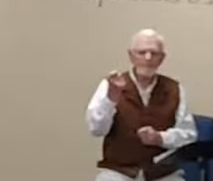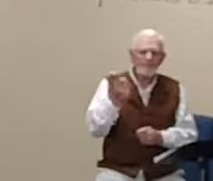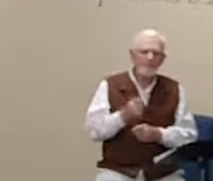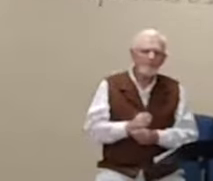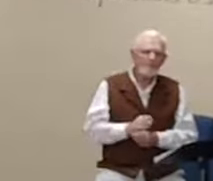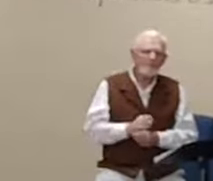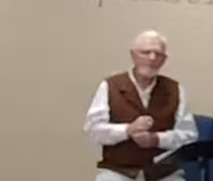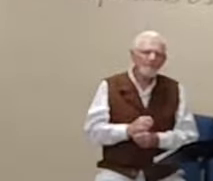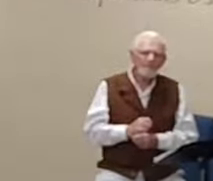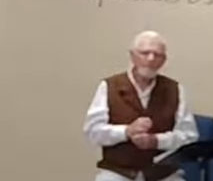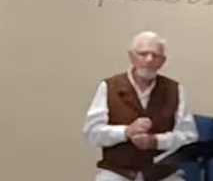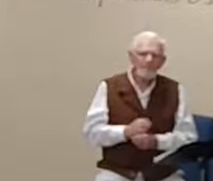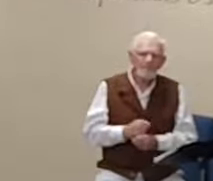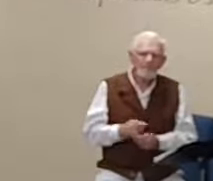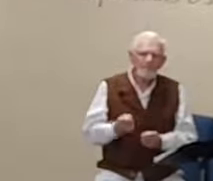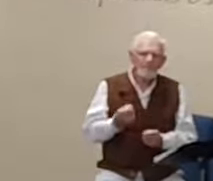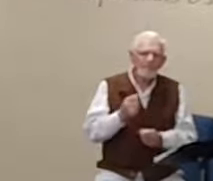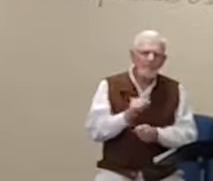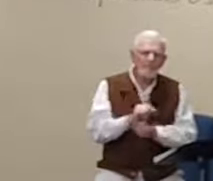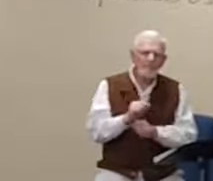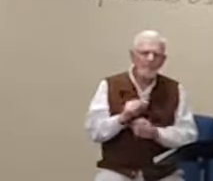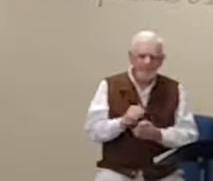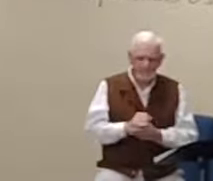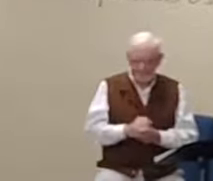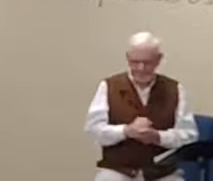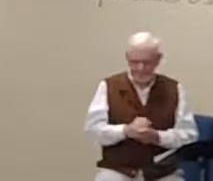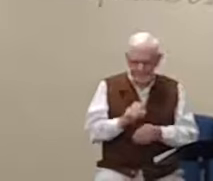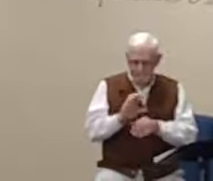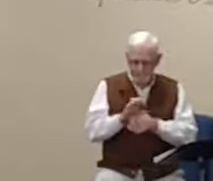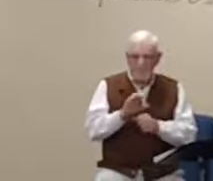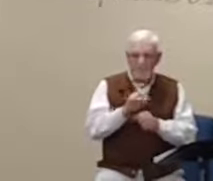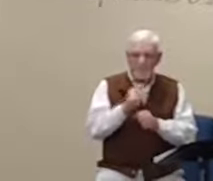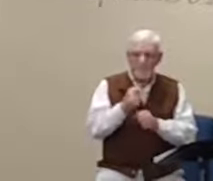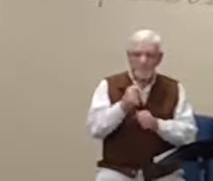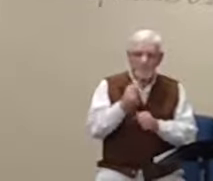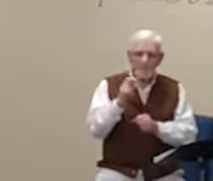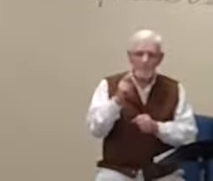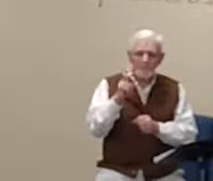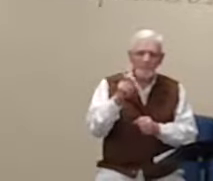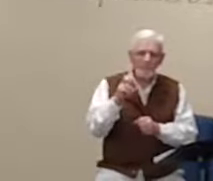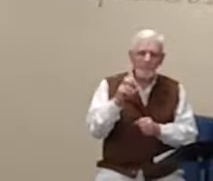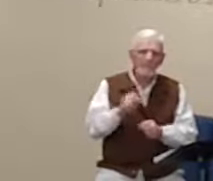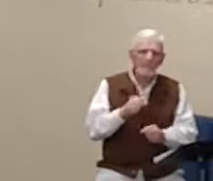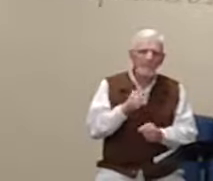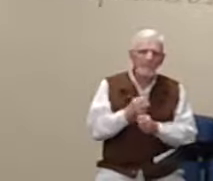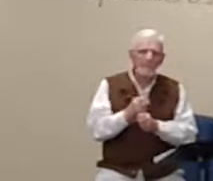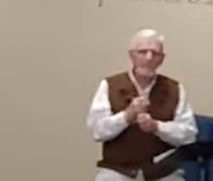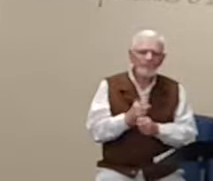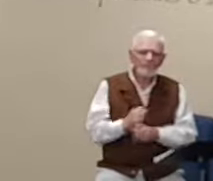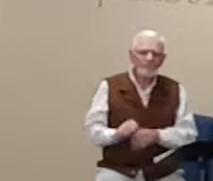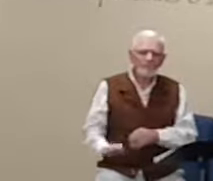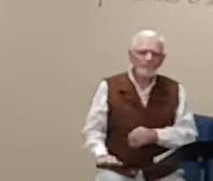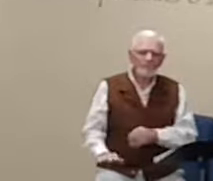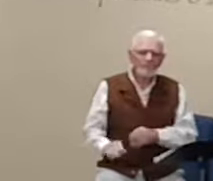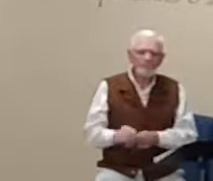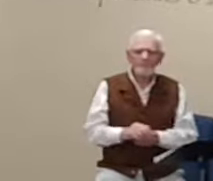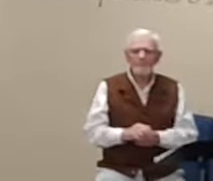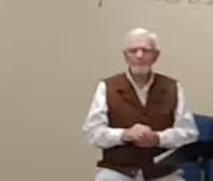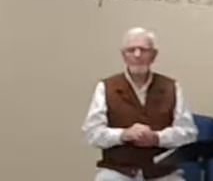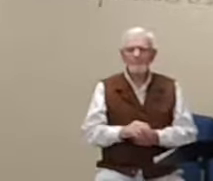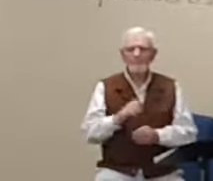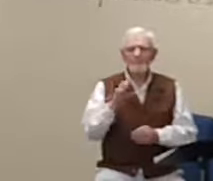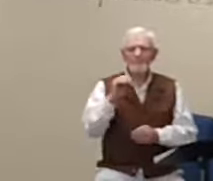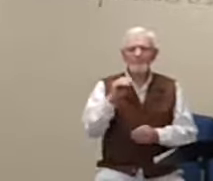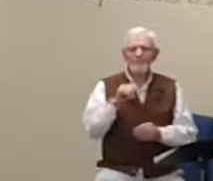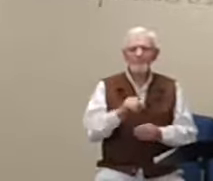thing. And the church itself, I believe, is over 200 years old. And as a little boy, I was put on a bus by